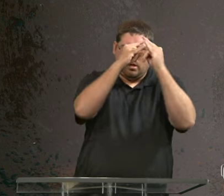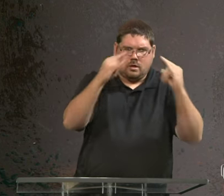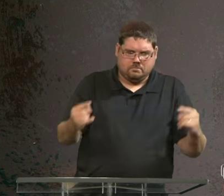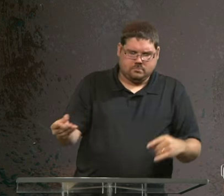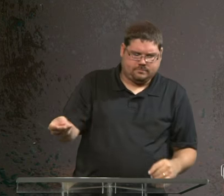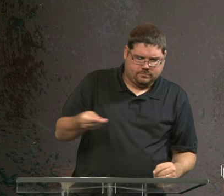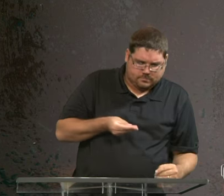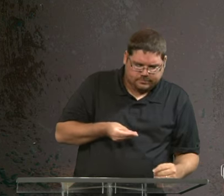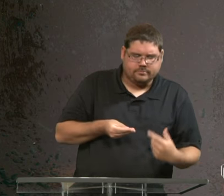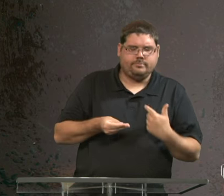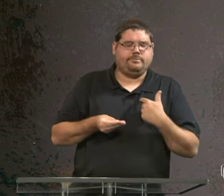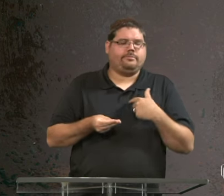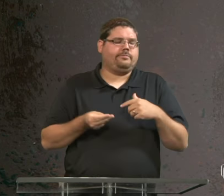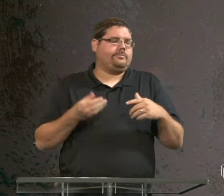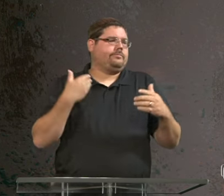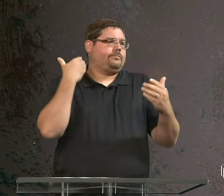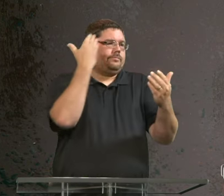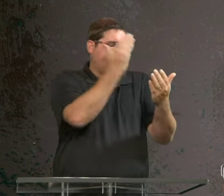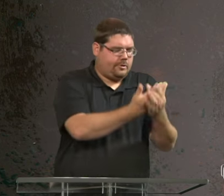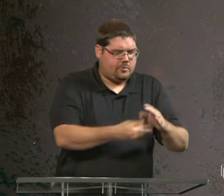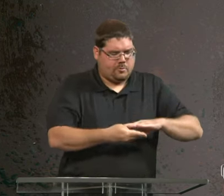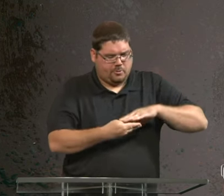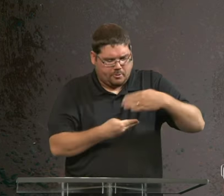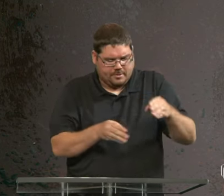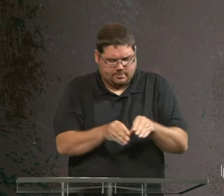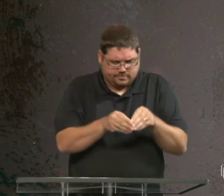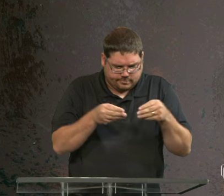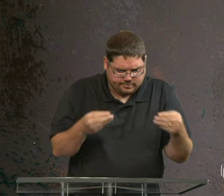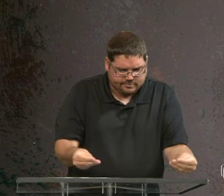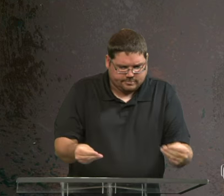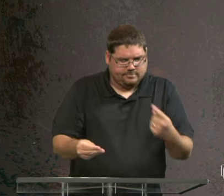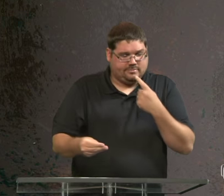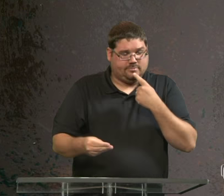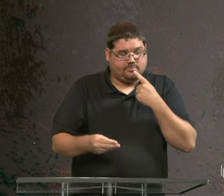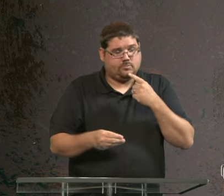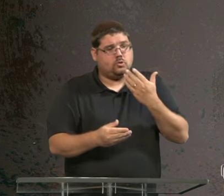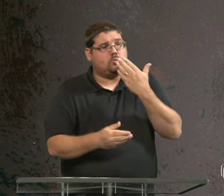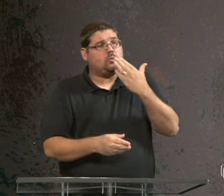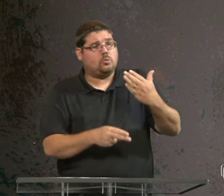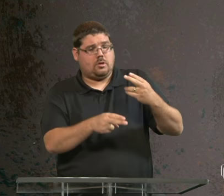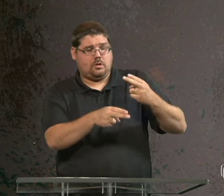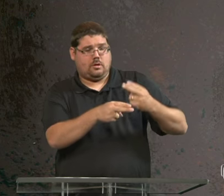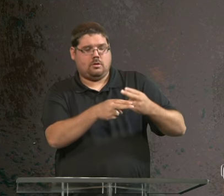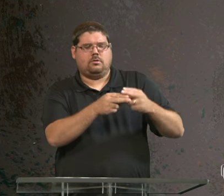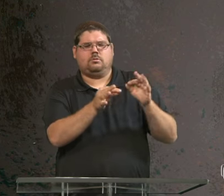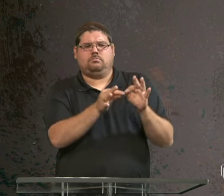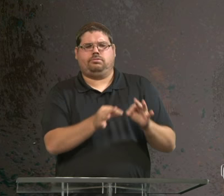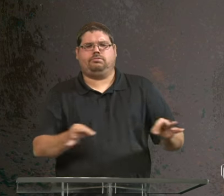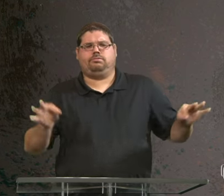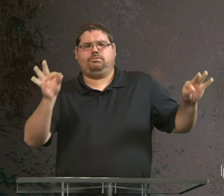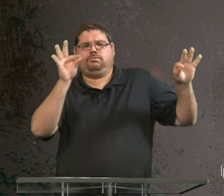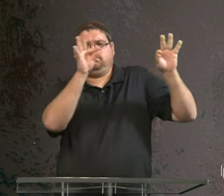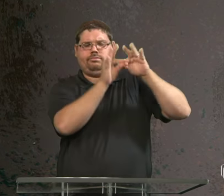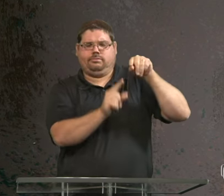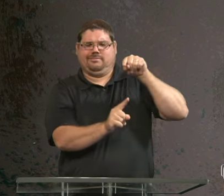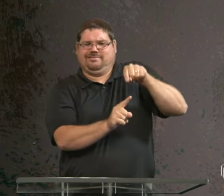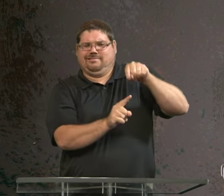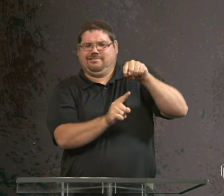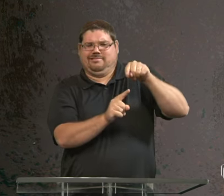would start work at the camp, and he gave me this envelope. So when I arrived there at camp, I opened the envelope, and it said,